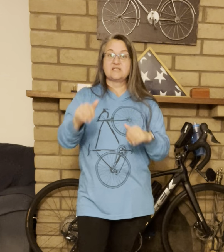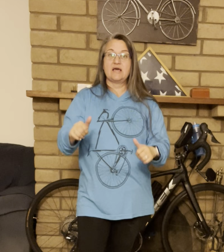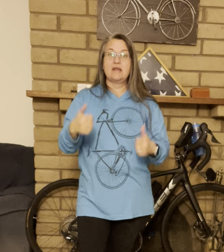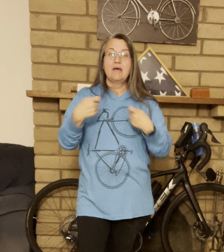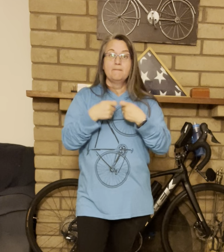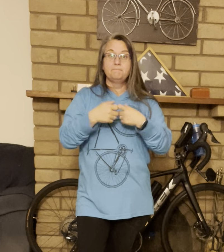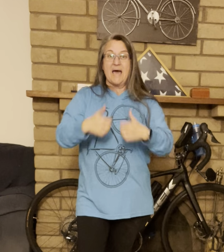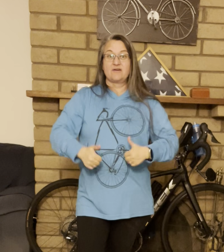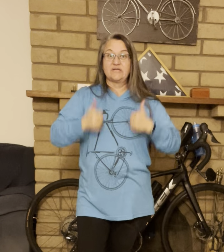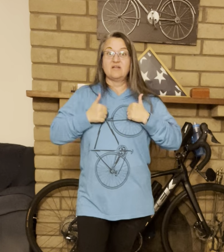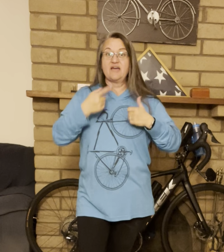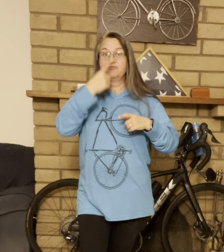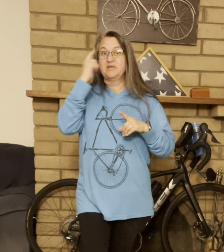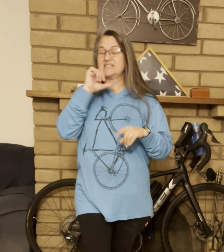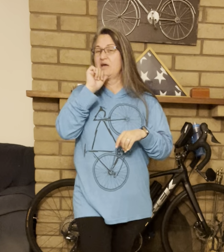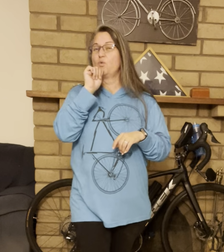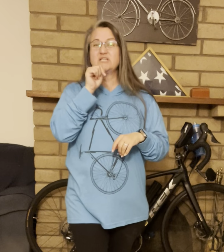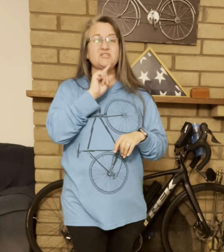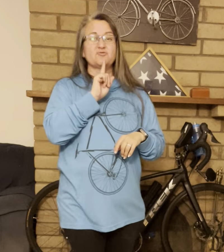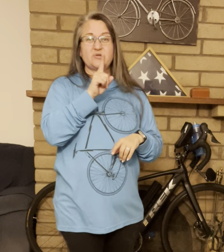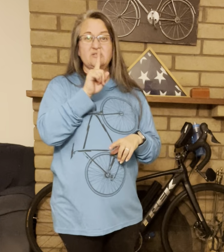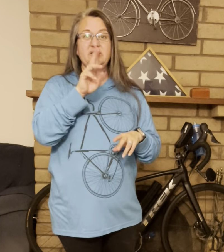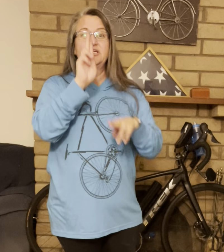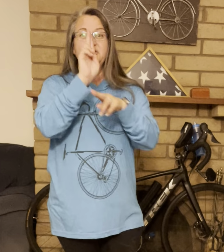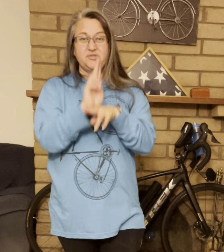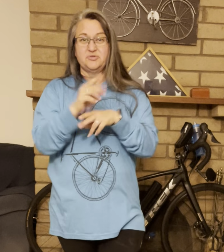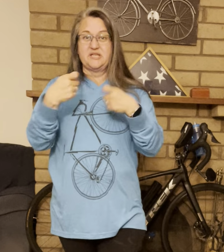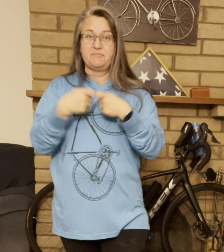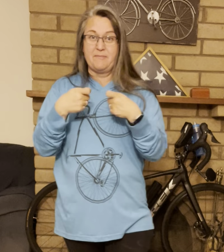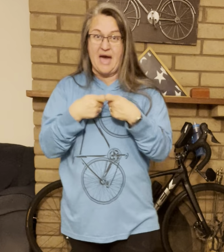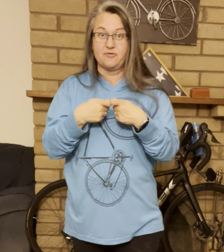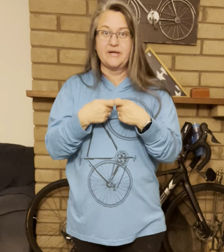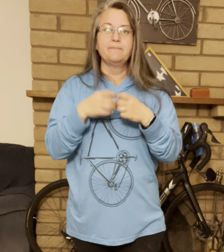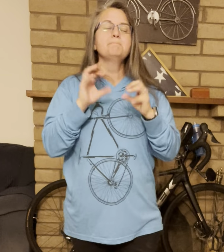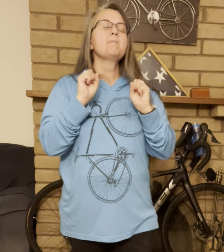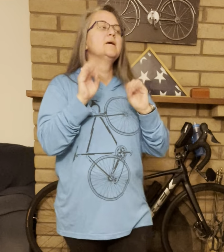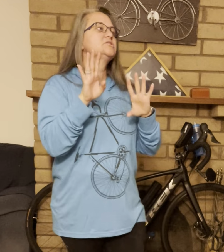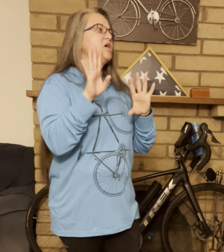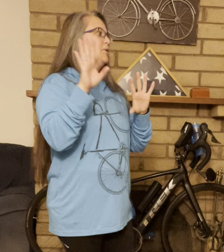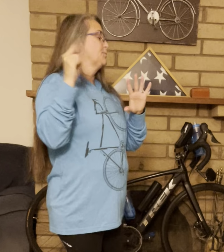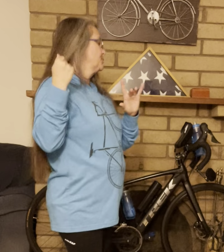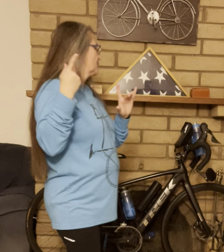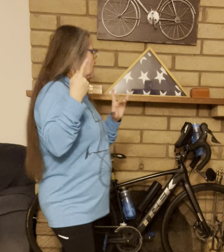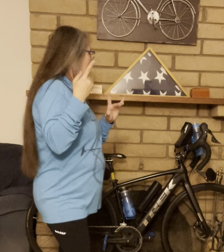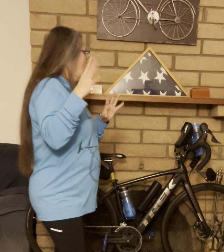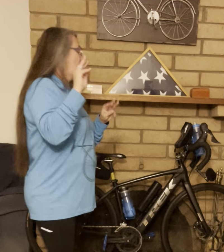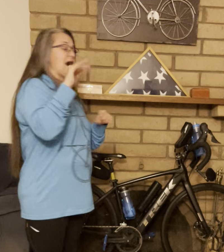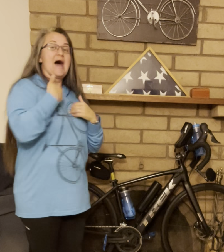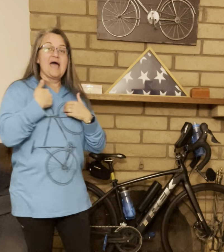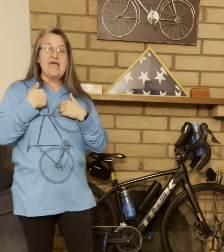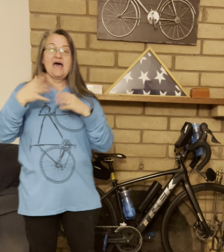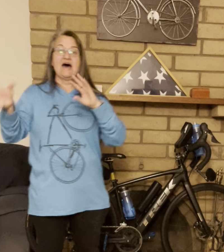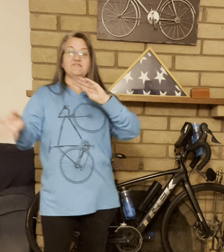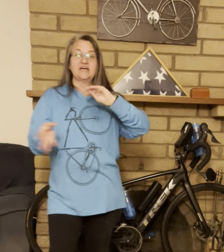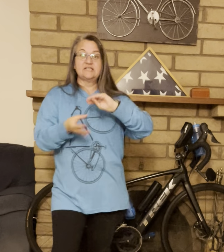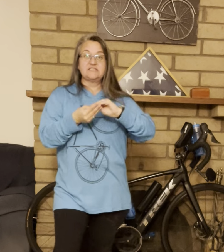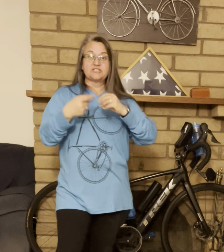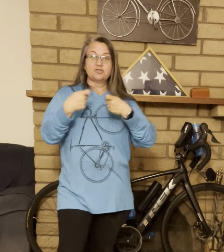75% battery life because I wasn't really using my battery. So I have an additional